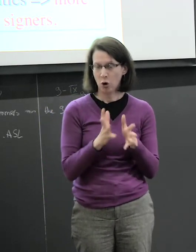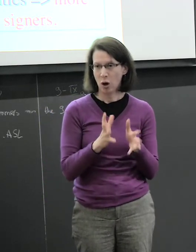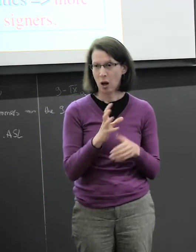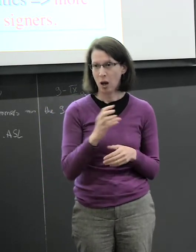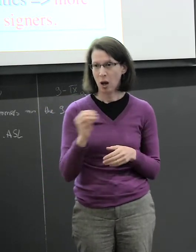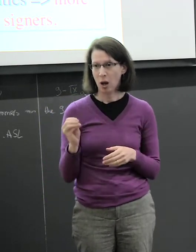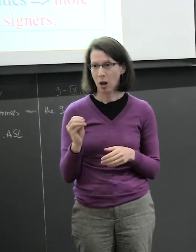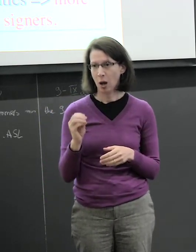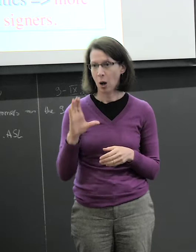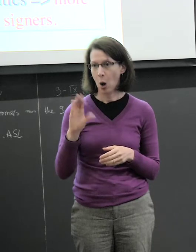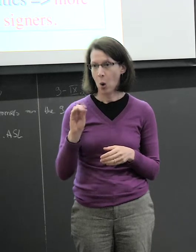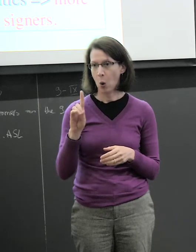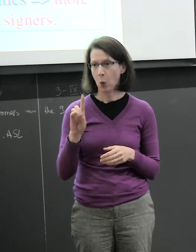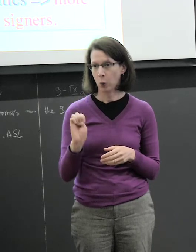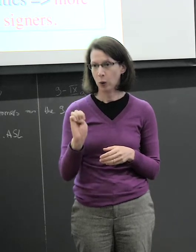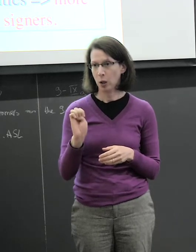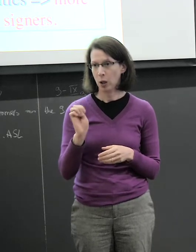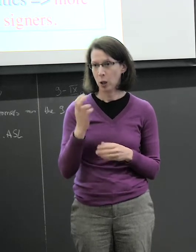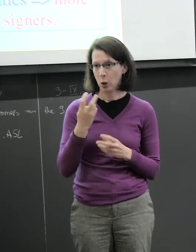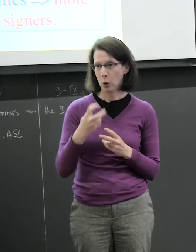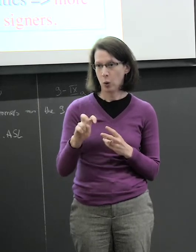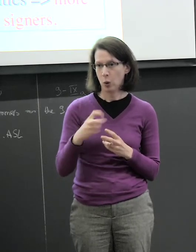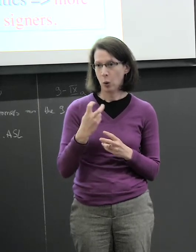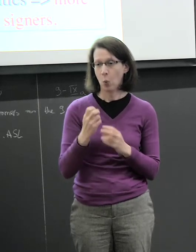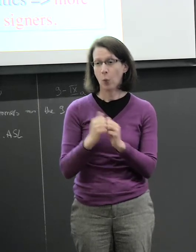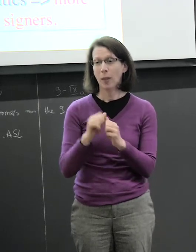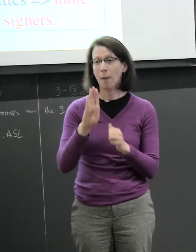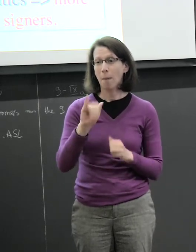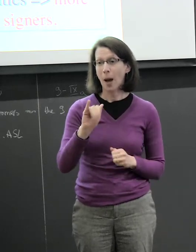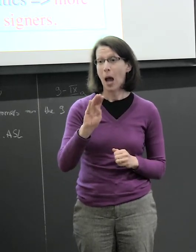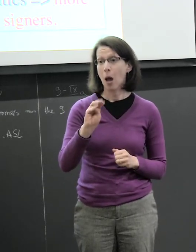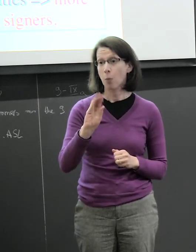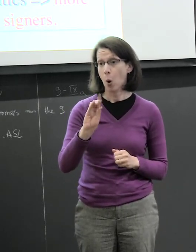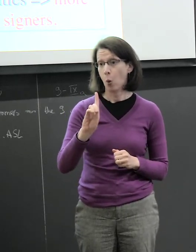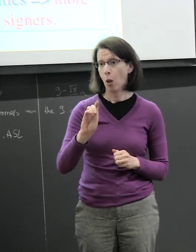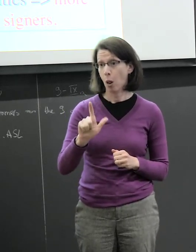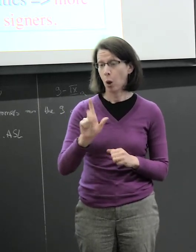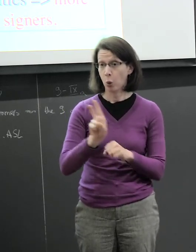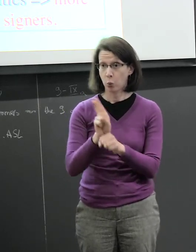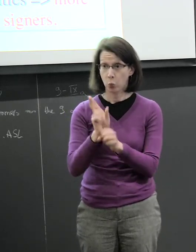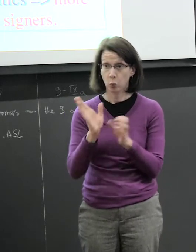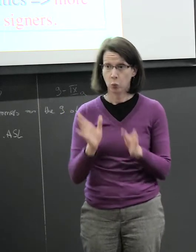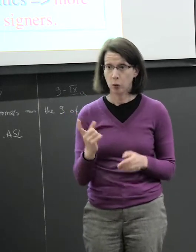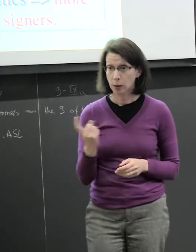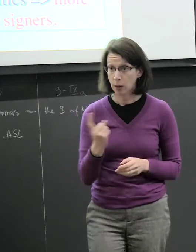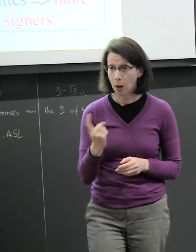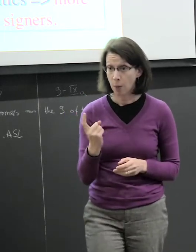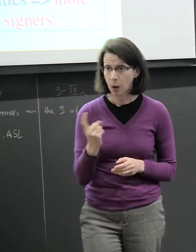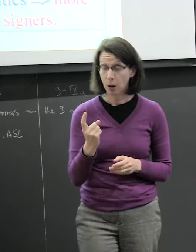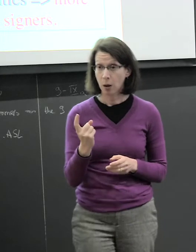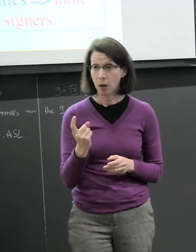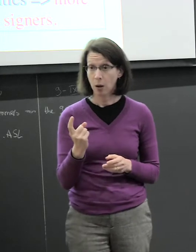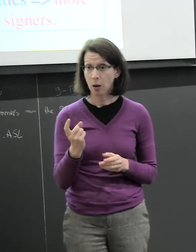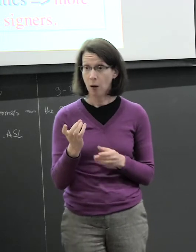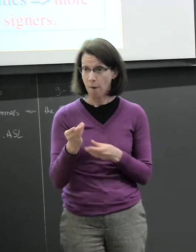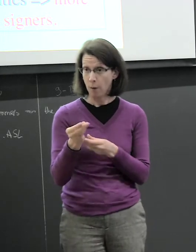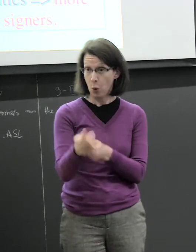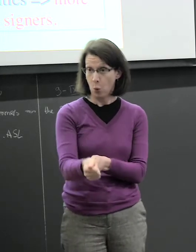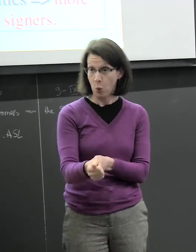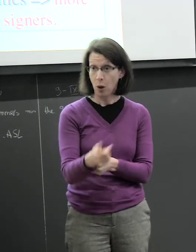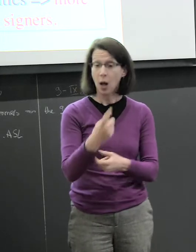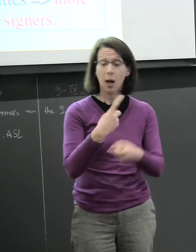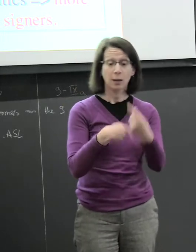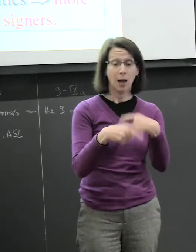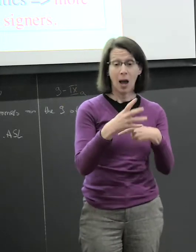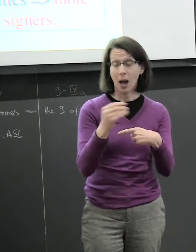and code-switching with bimodal users. Mm-hmm. So if someone is fluent in both a sign and spoken